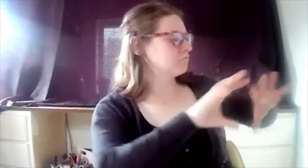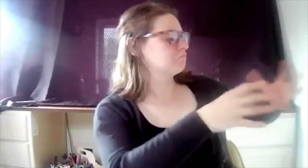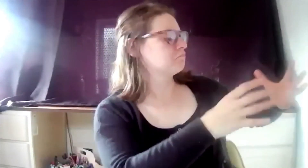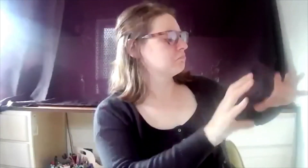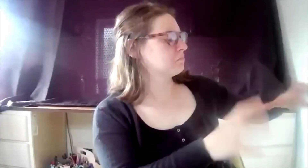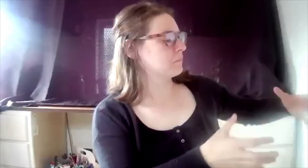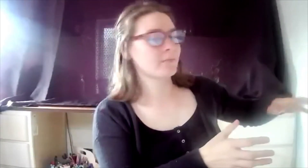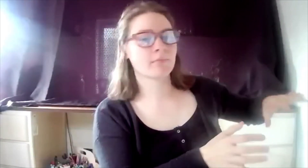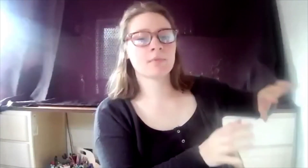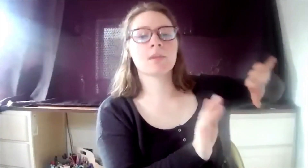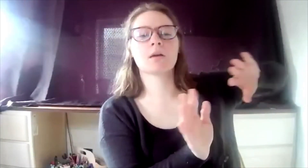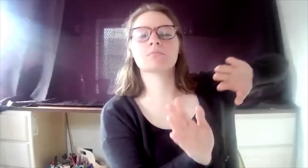be